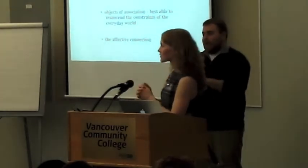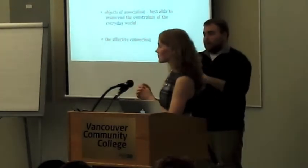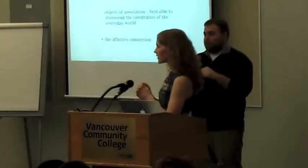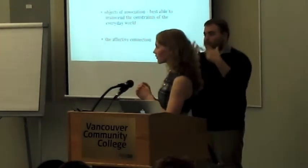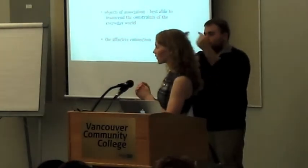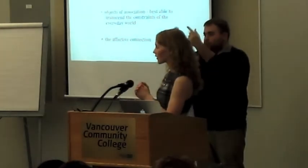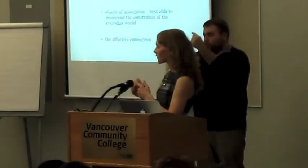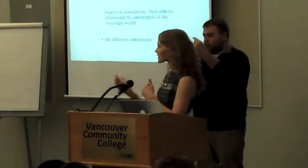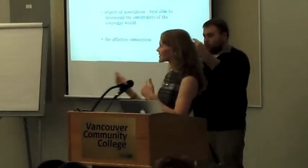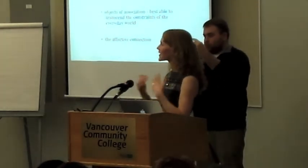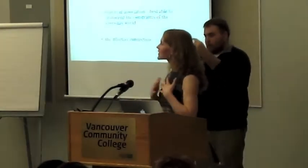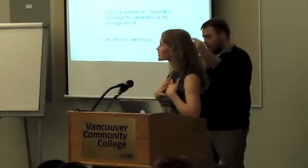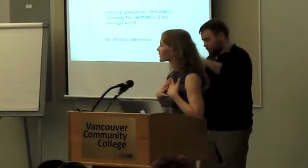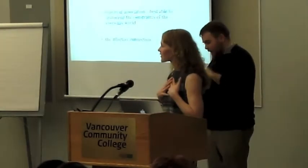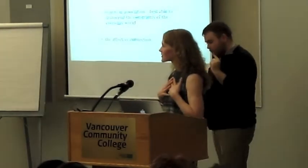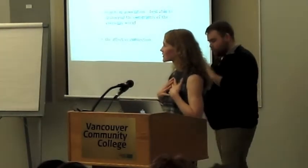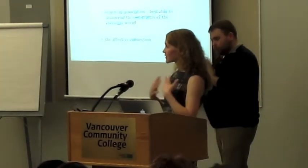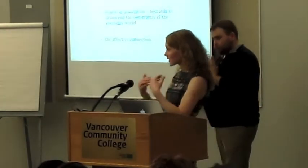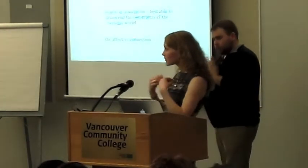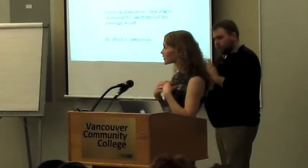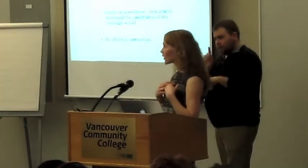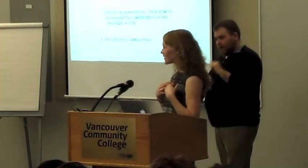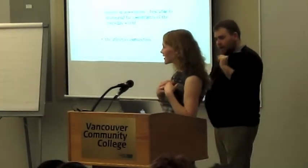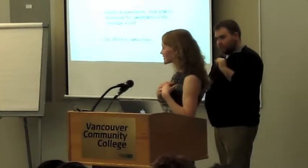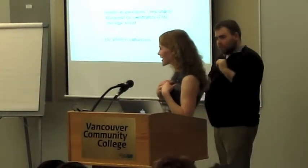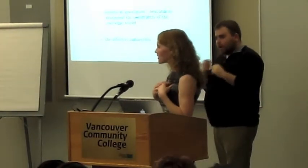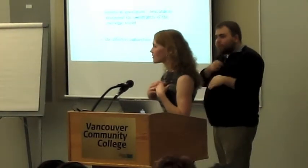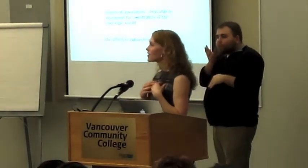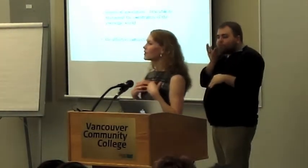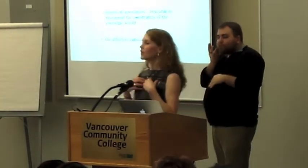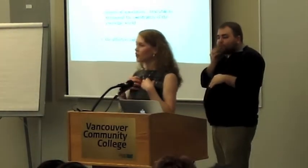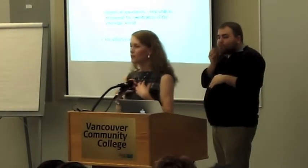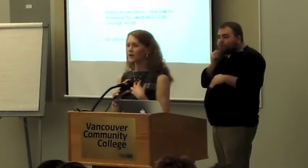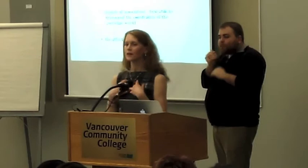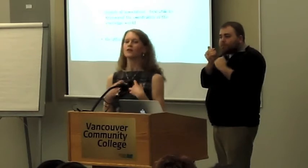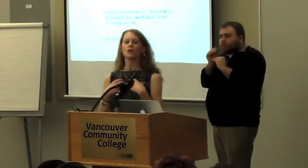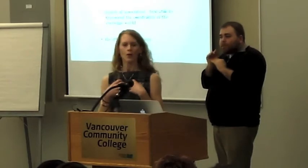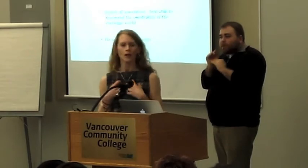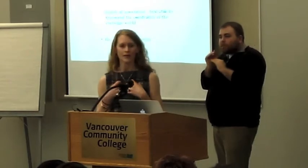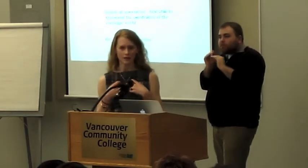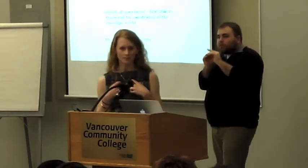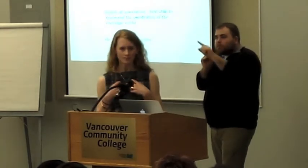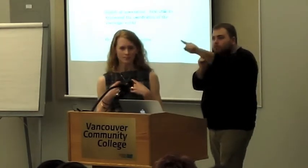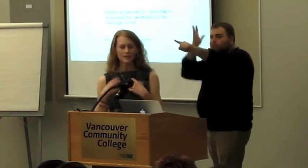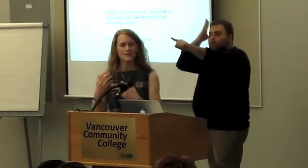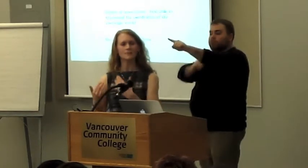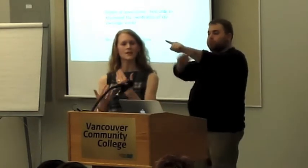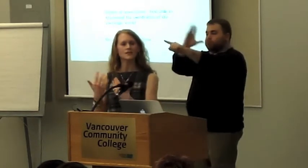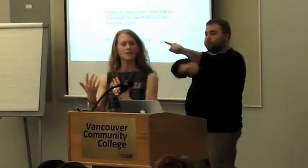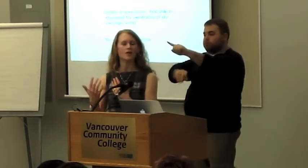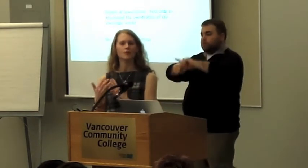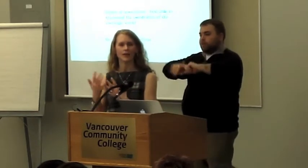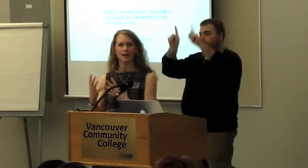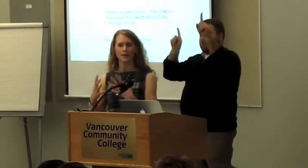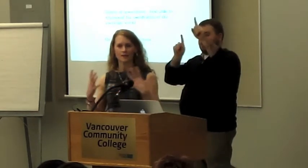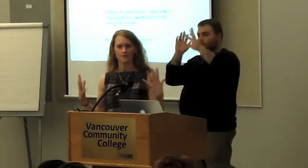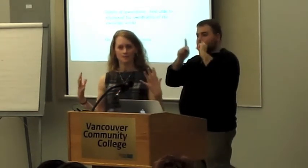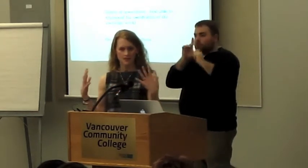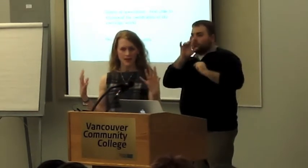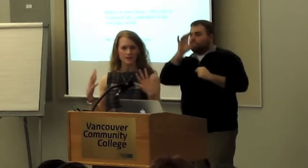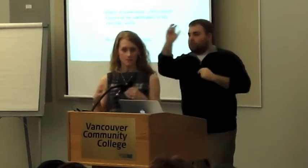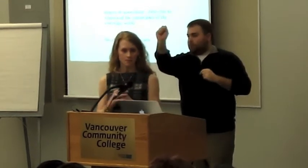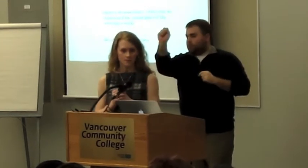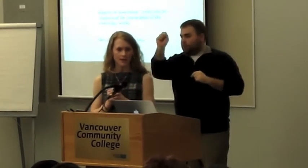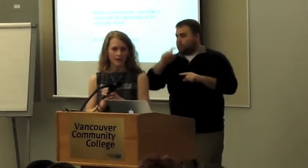they consider to be heroic, because they can experience in a limited way that same human quality. It's a means of overcoming